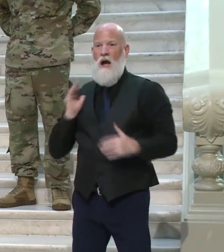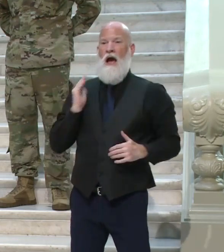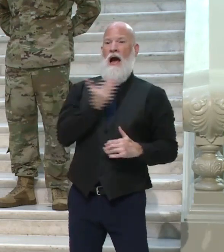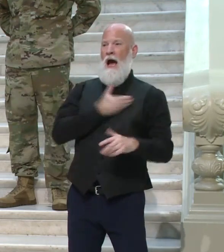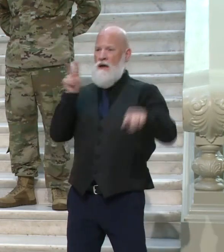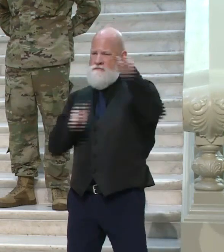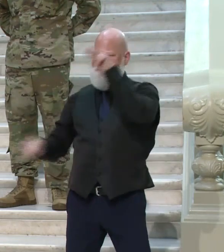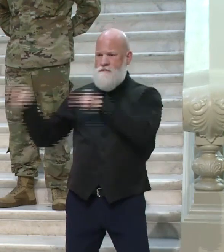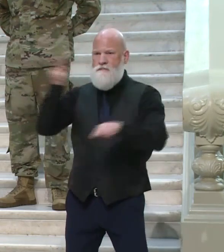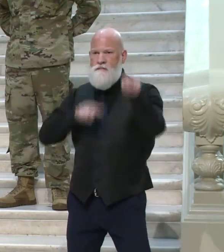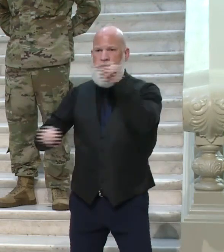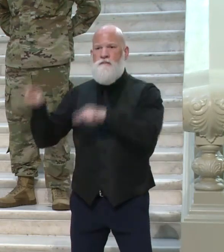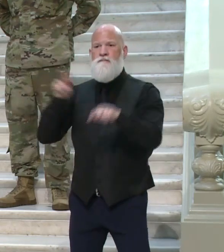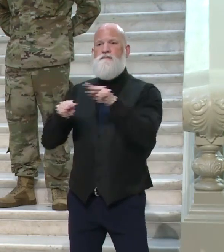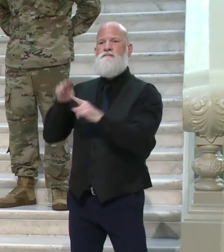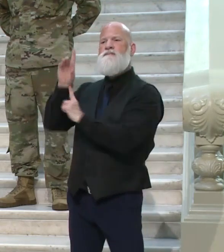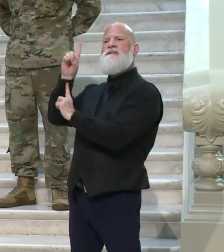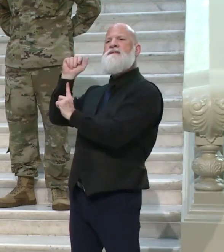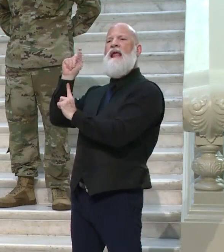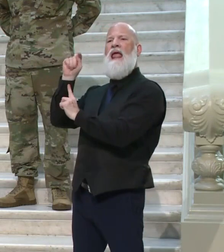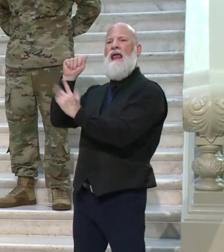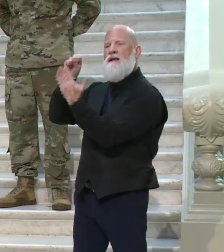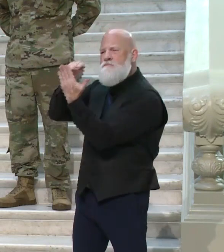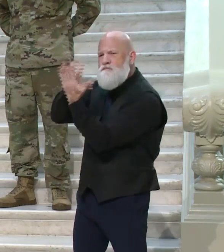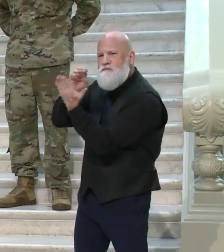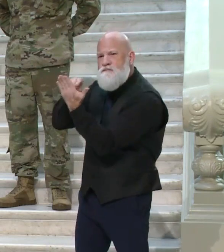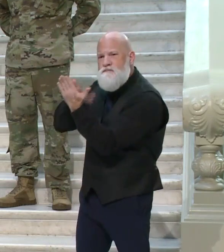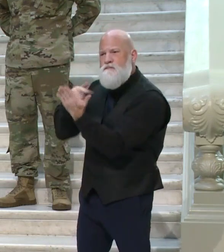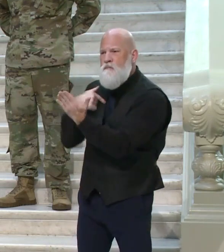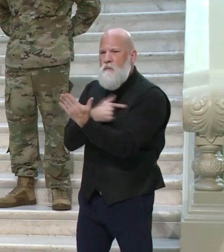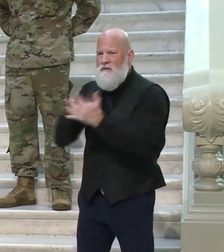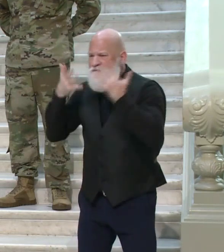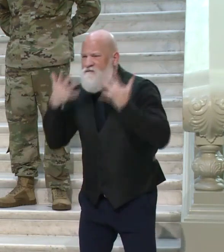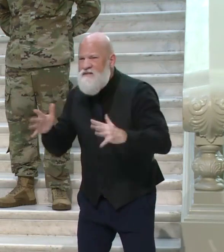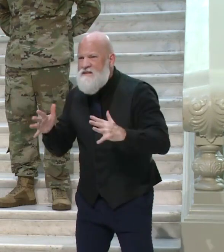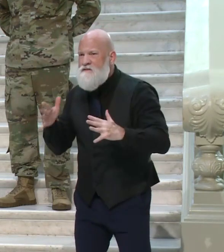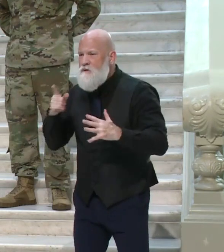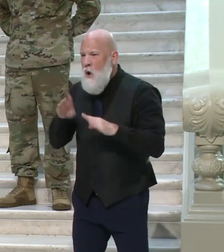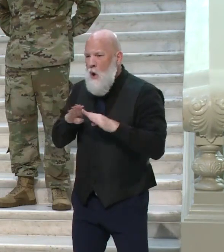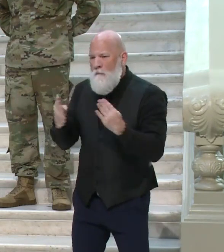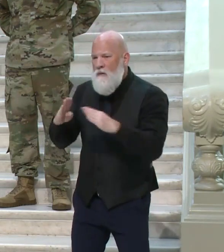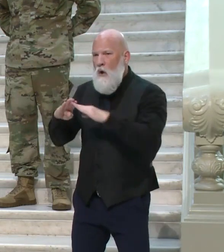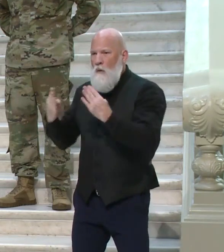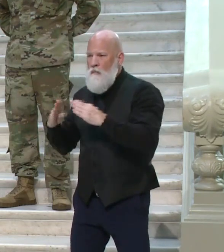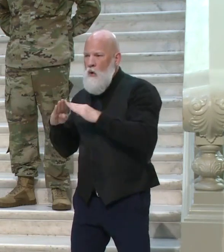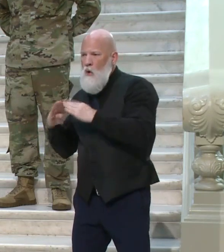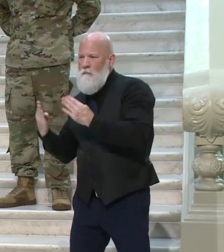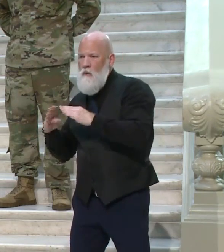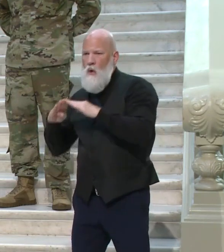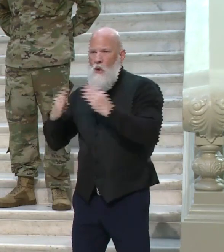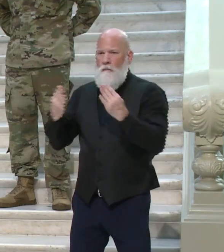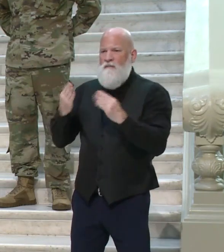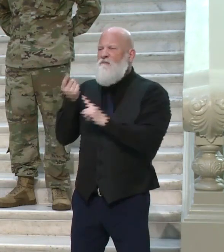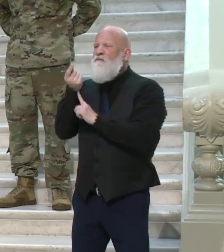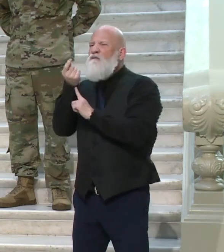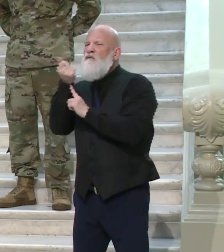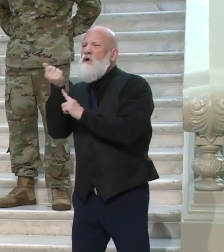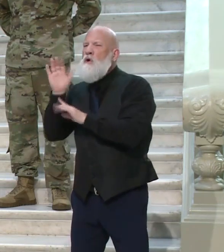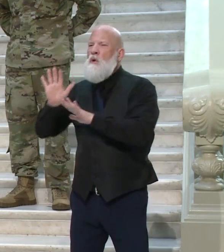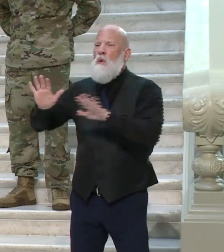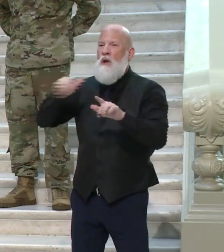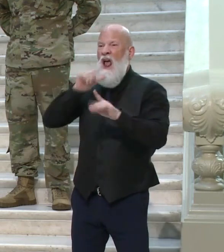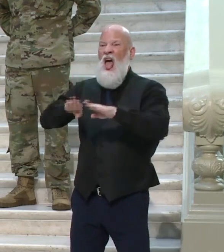we took a measured step forward by opening many shuttered businesses throughout Georgia for